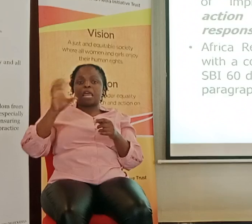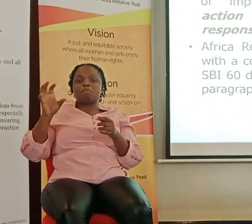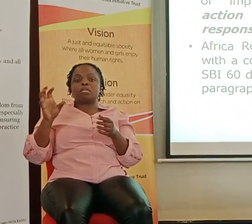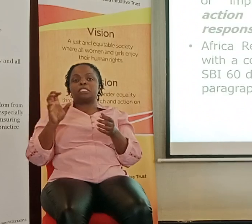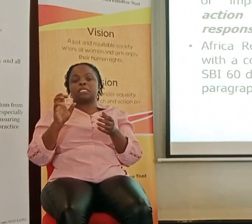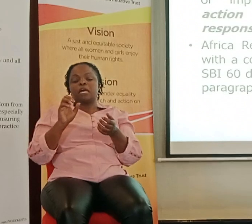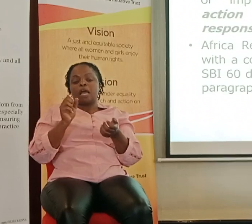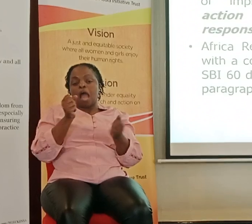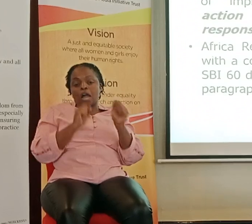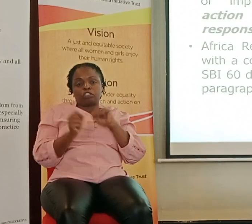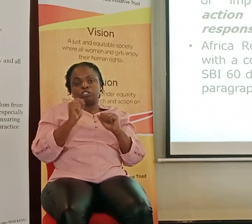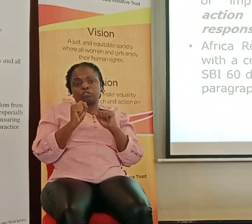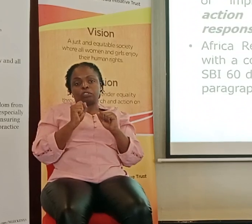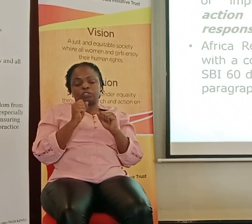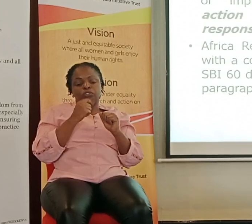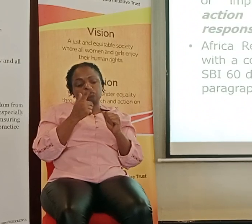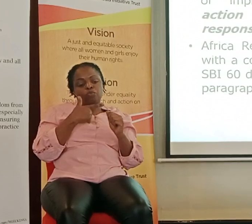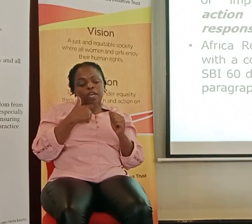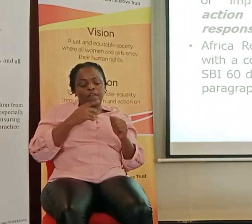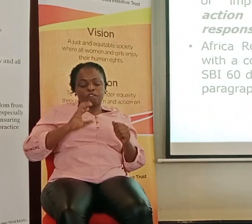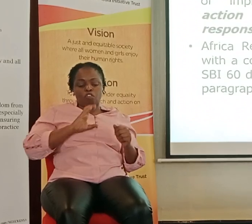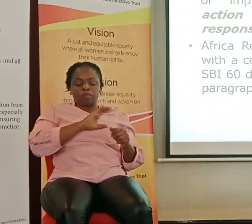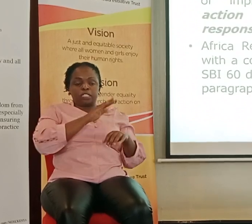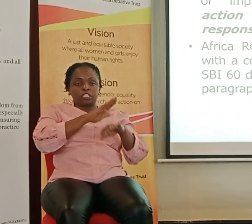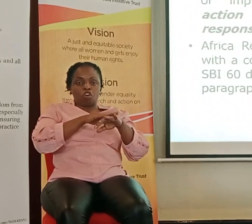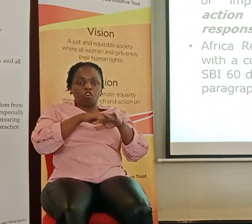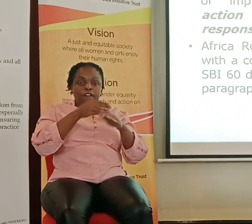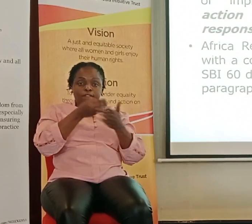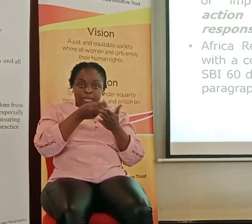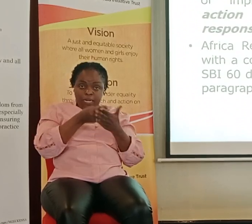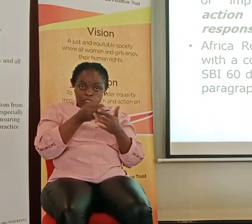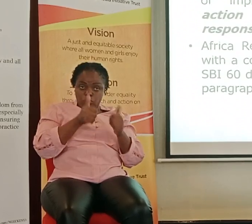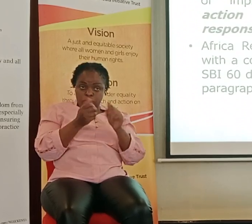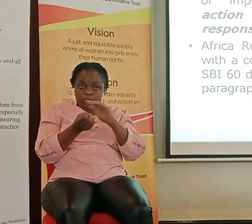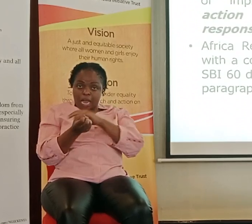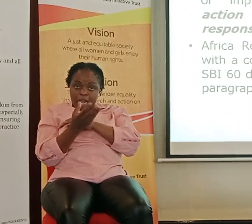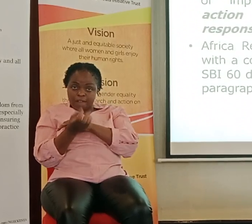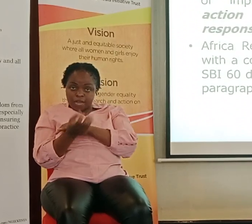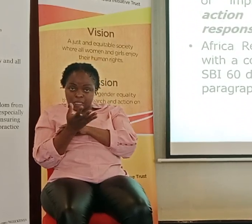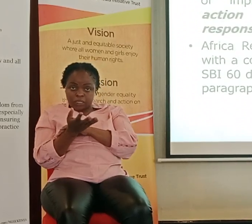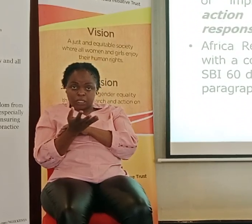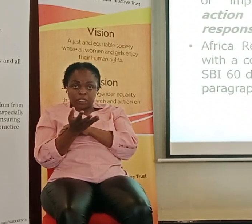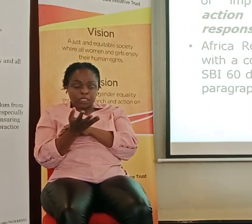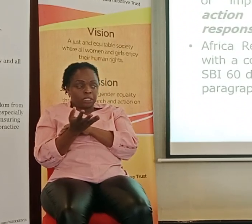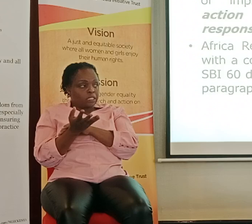the Standing Committee on Finance, which advises these